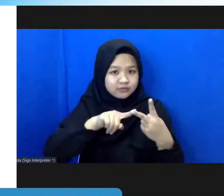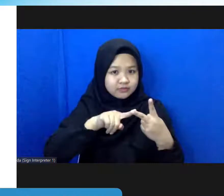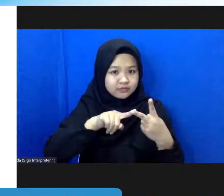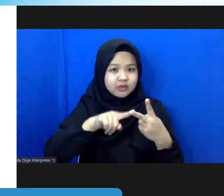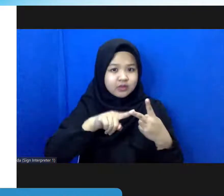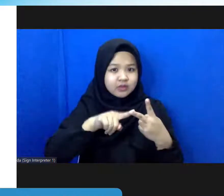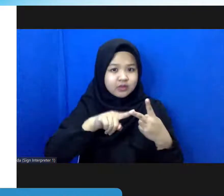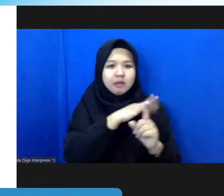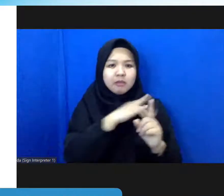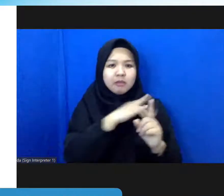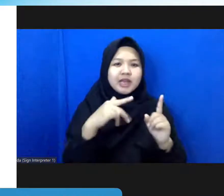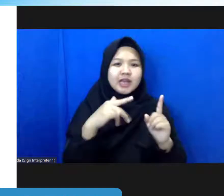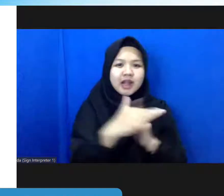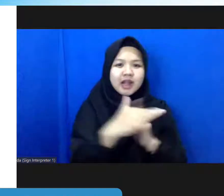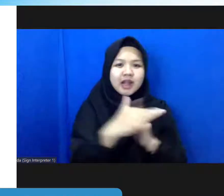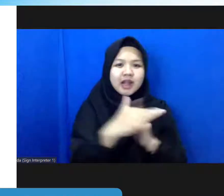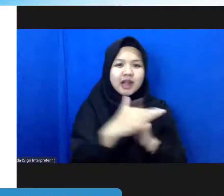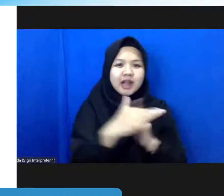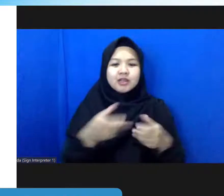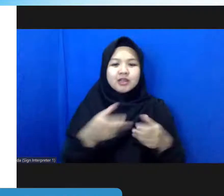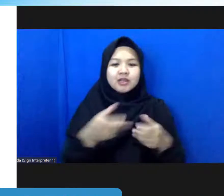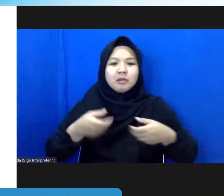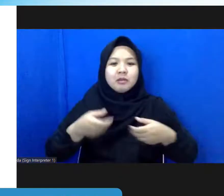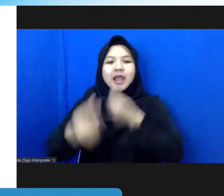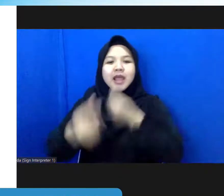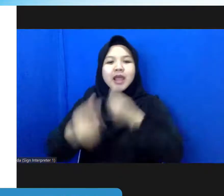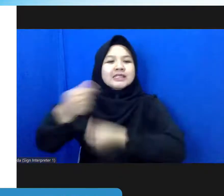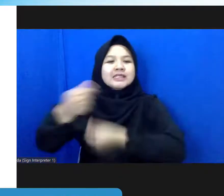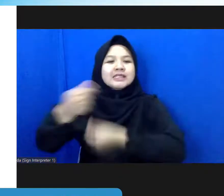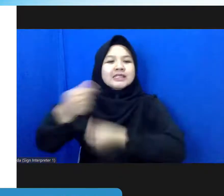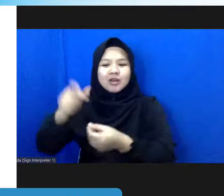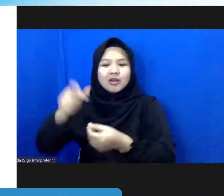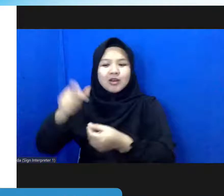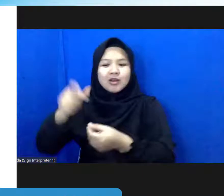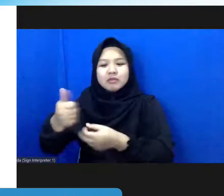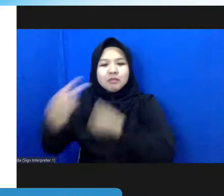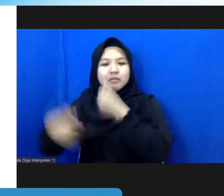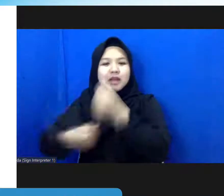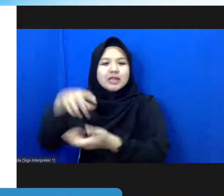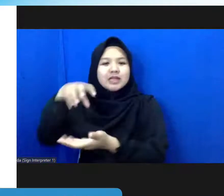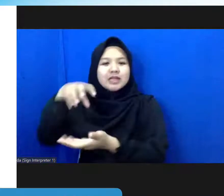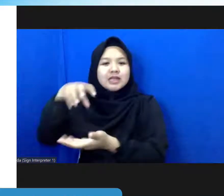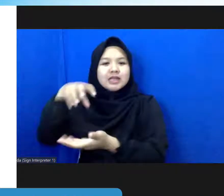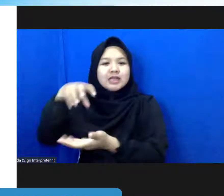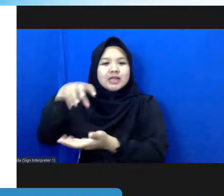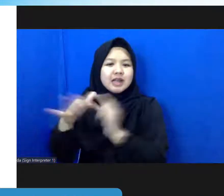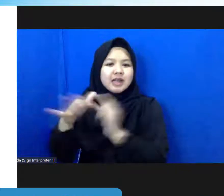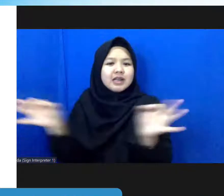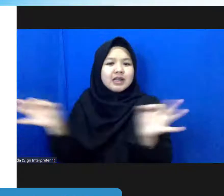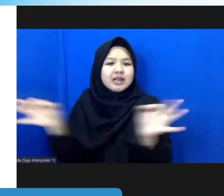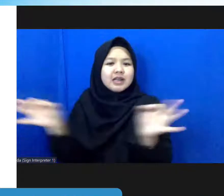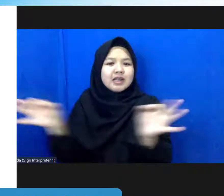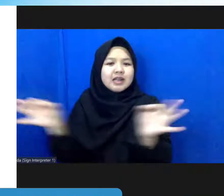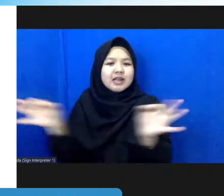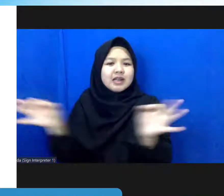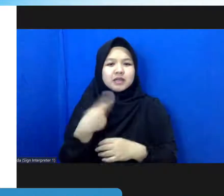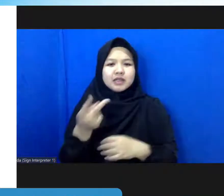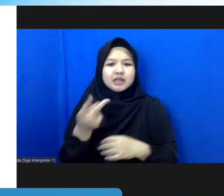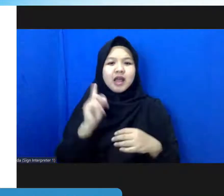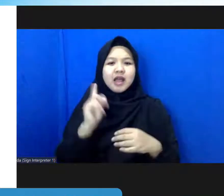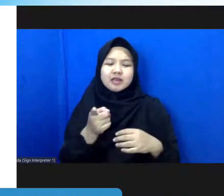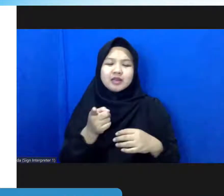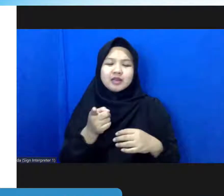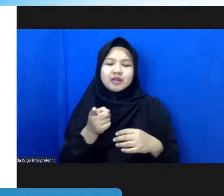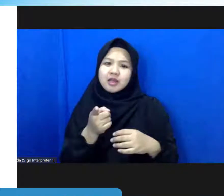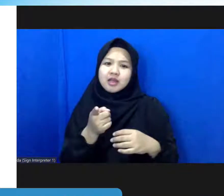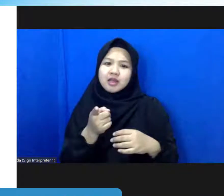community grocery, wherein the people in the community would like, because you have very limited uh